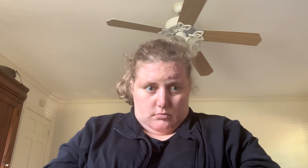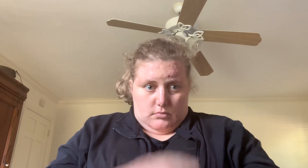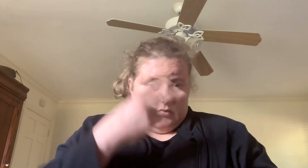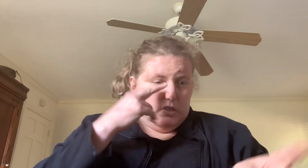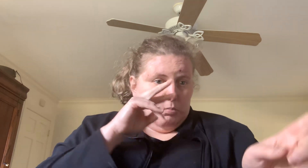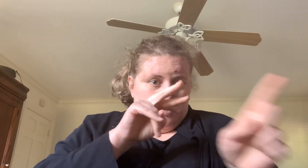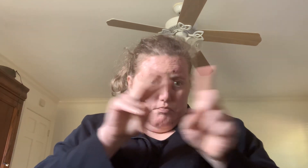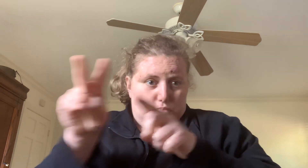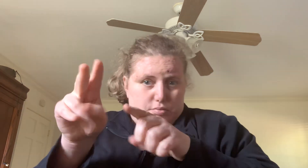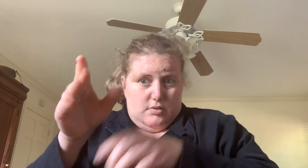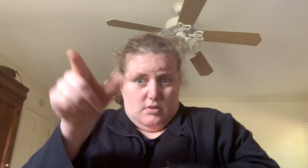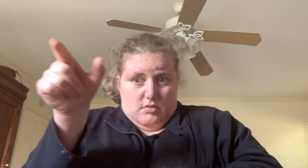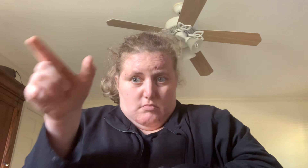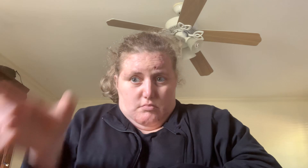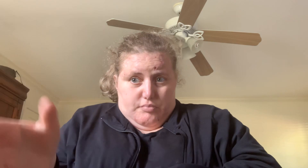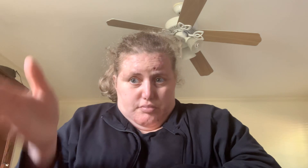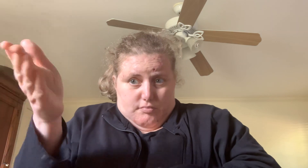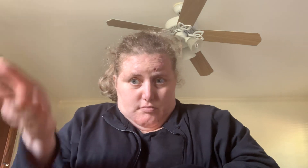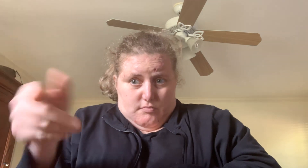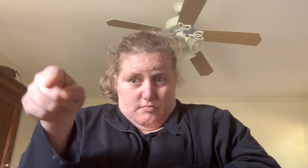working knowledge of how I get this. So,